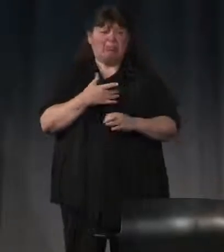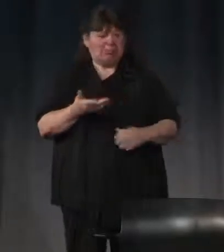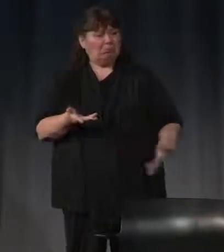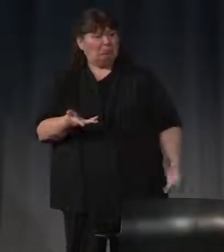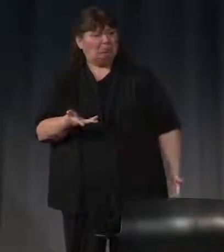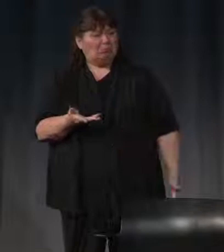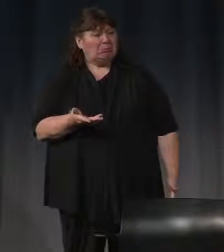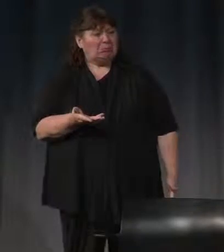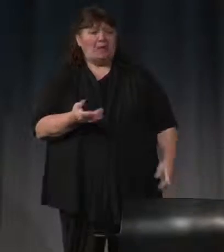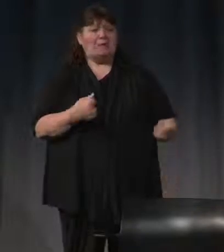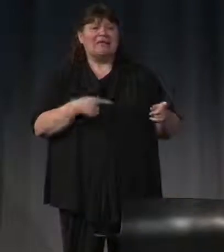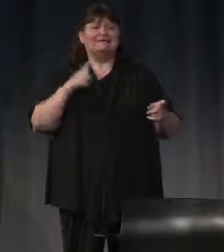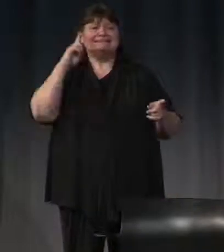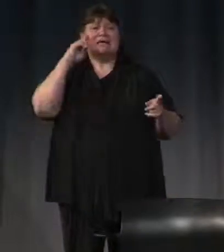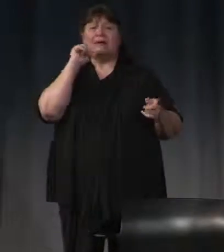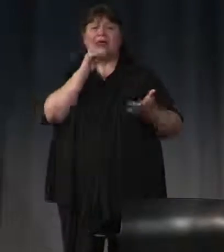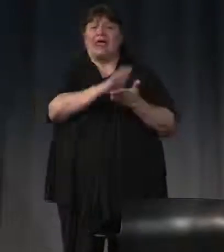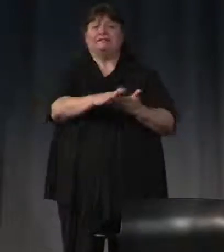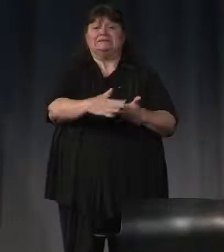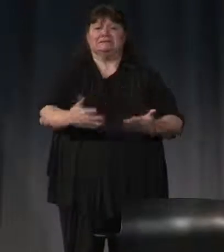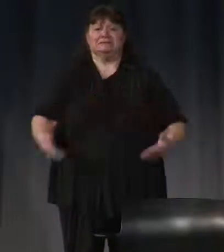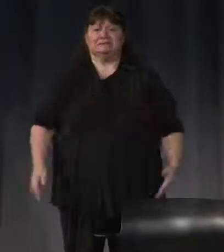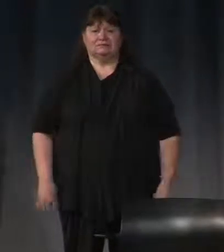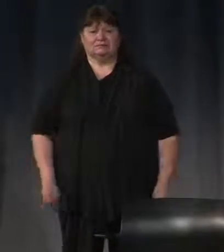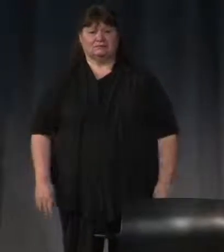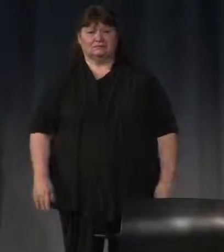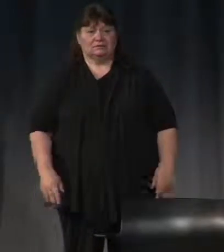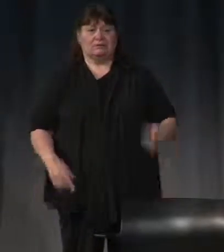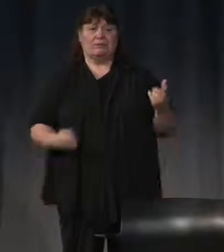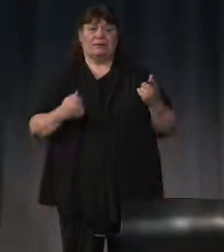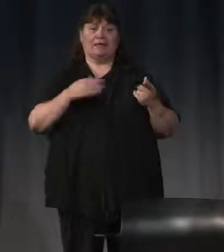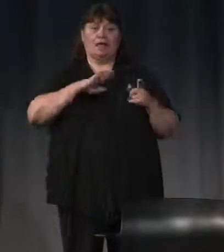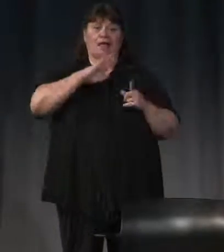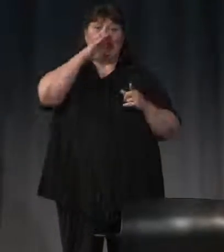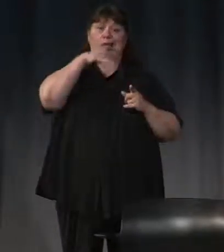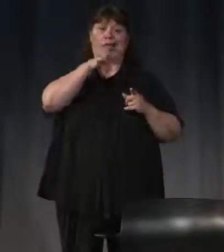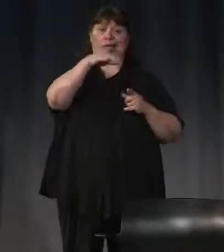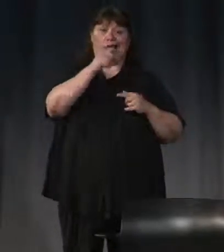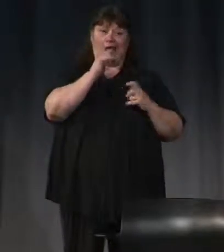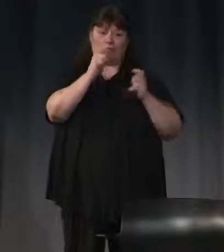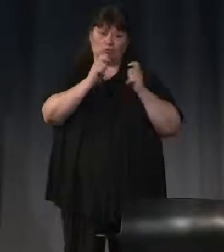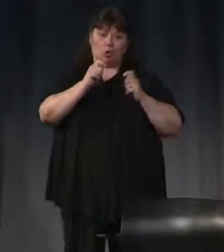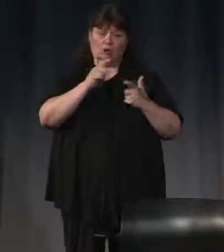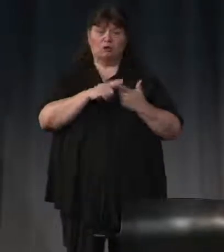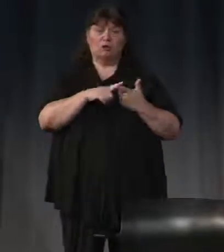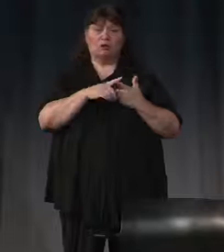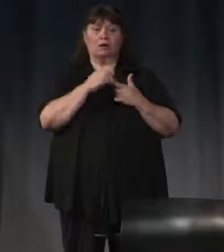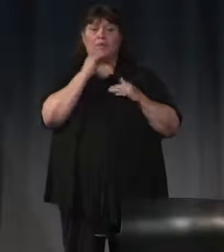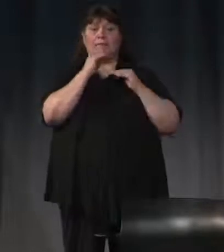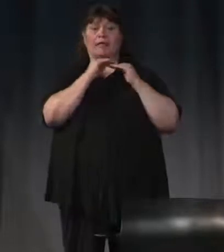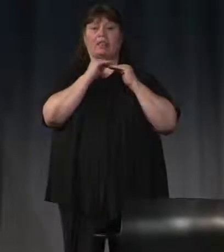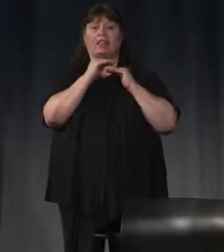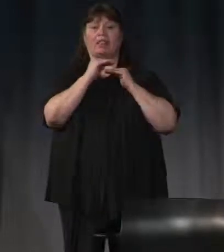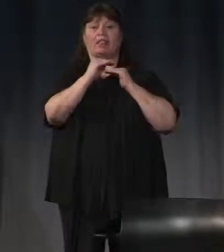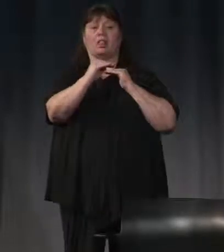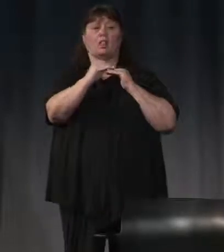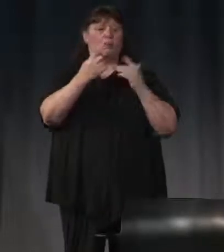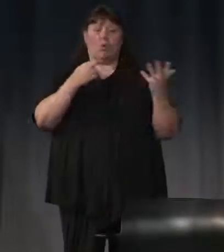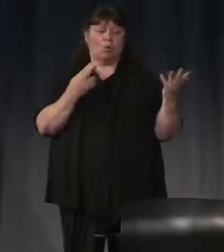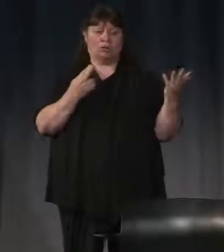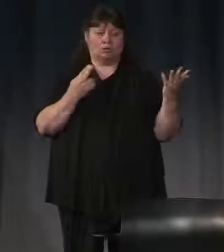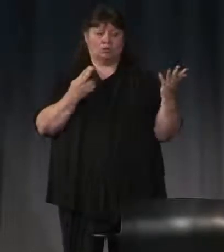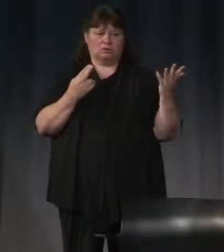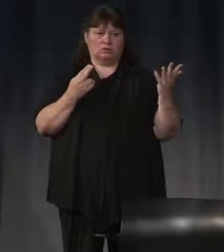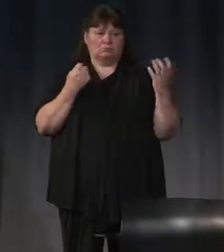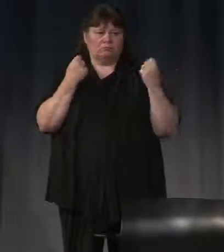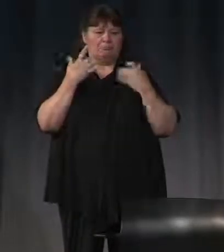an unpleasant voice, either that it was unmodulated, it was sort of flat, a flatness of pitch, or there's lots of